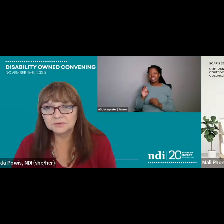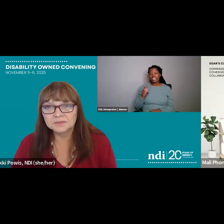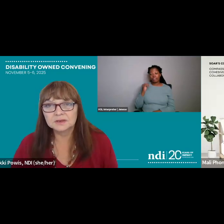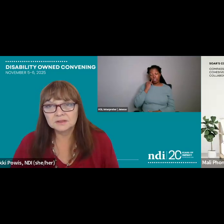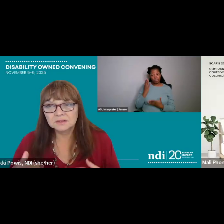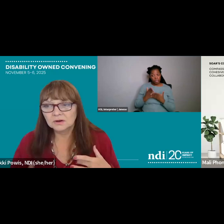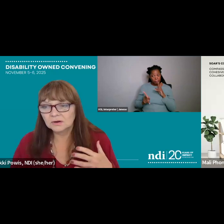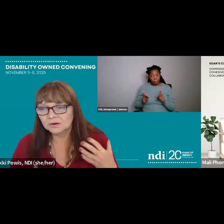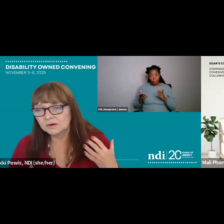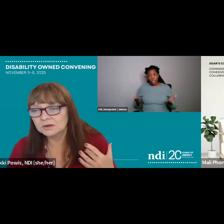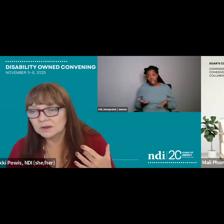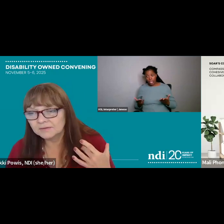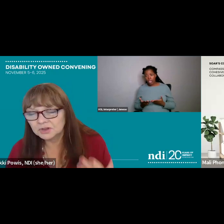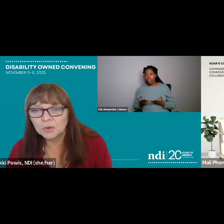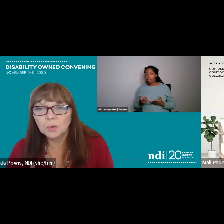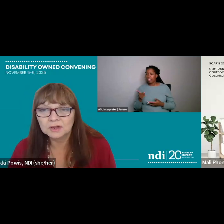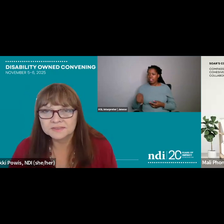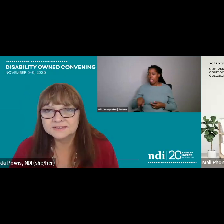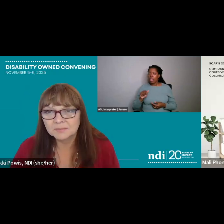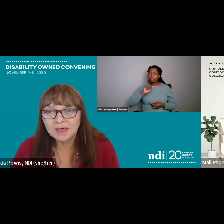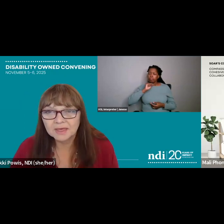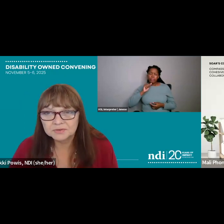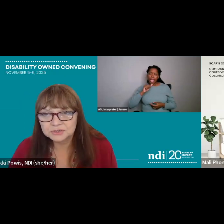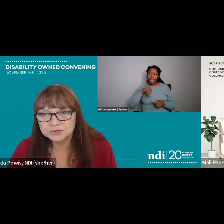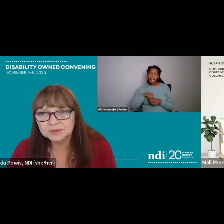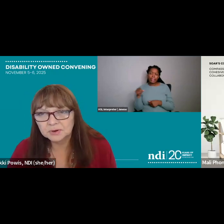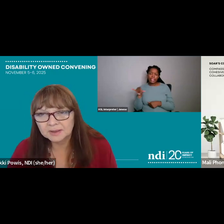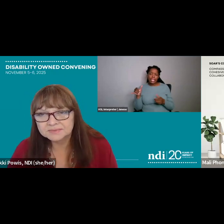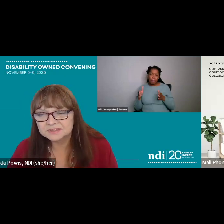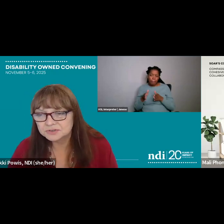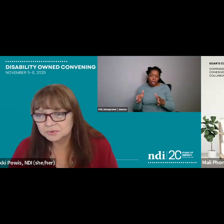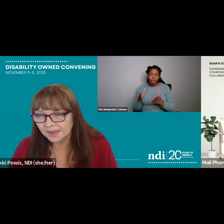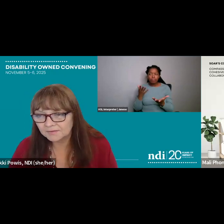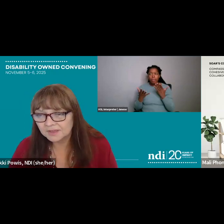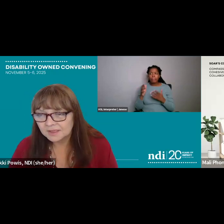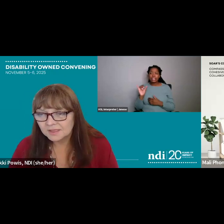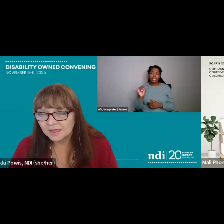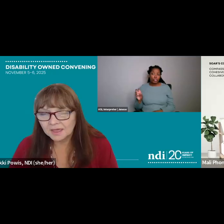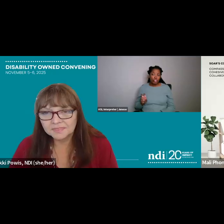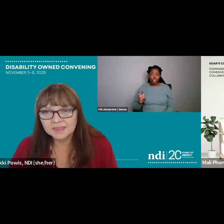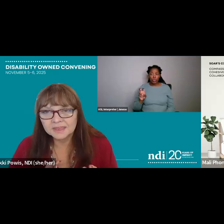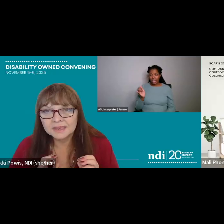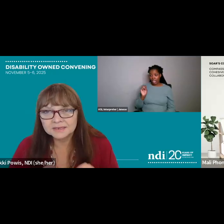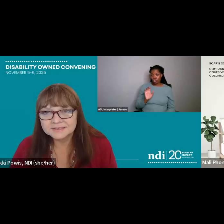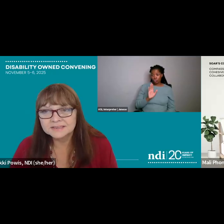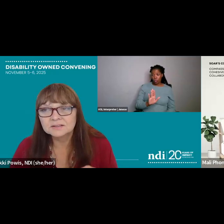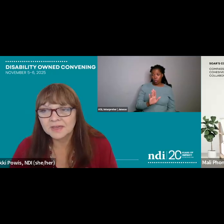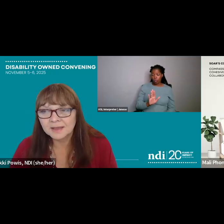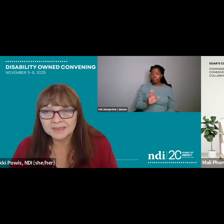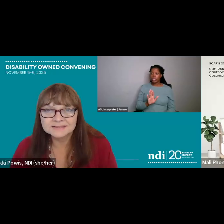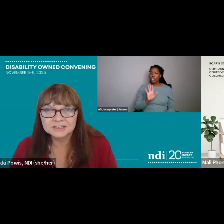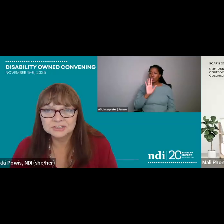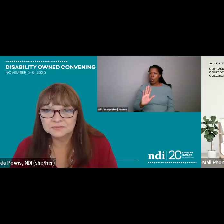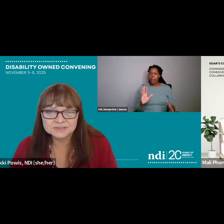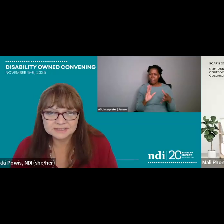people here that have not walked the same path or journey perhaps as you have, that it's still